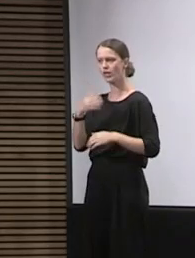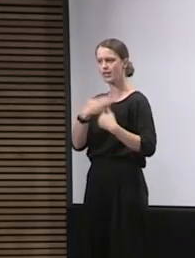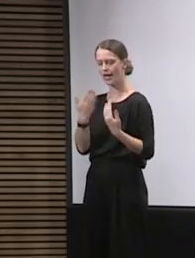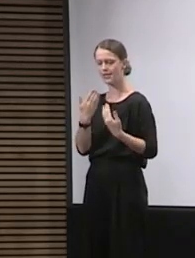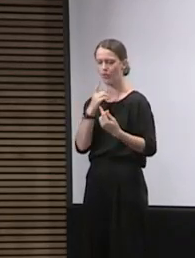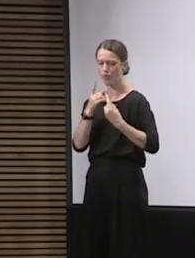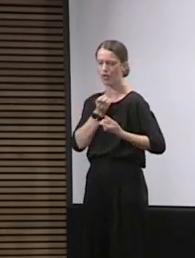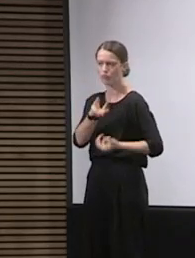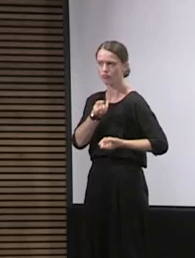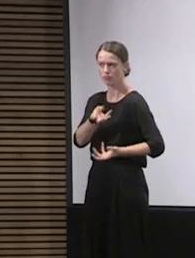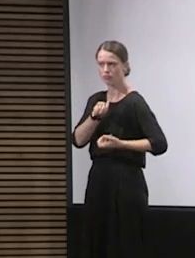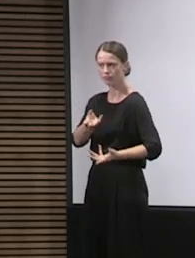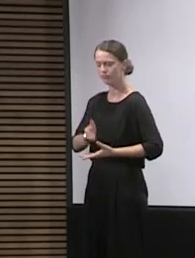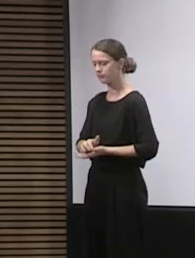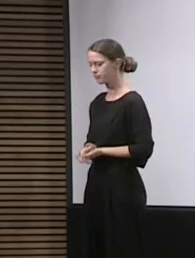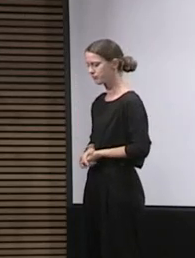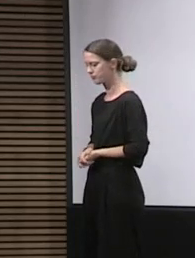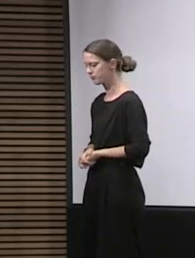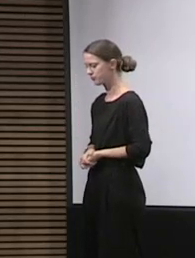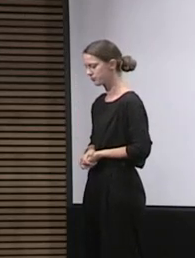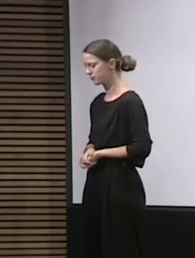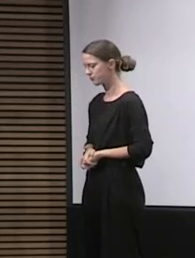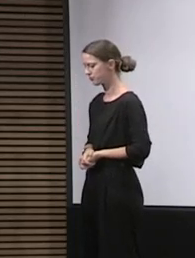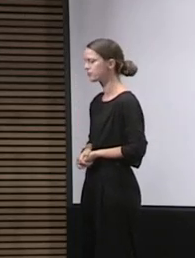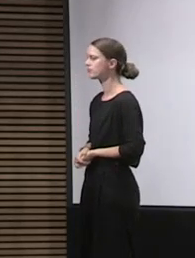days. And lastly, I just